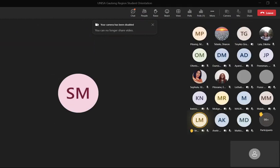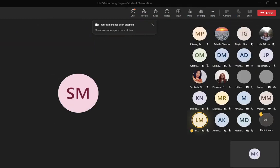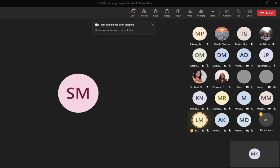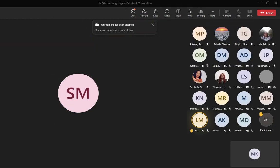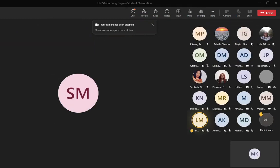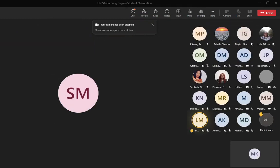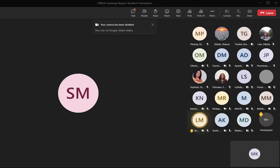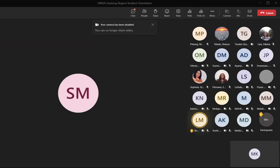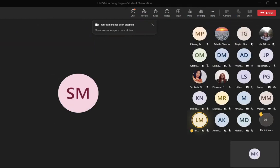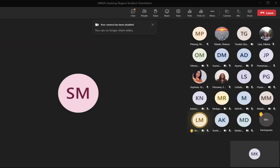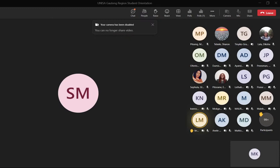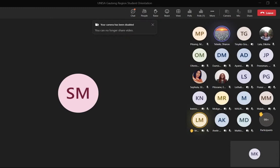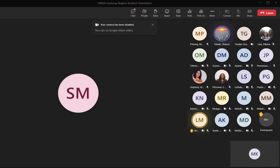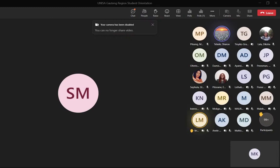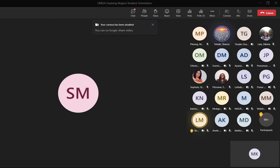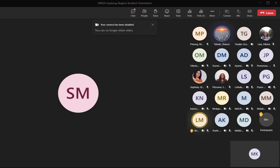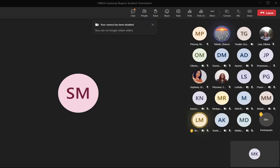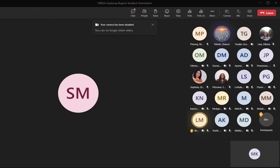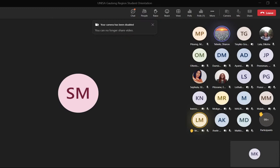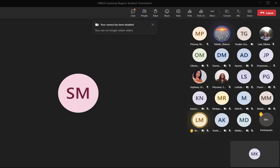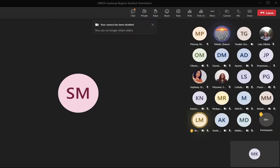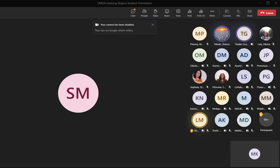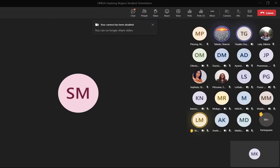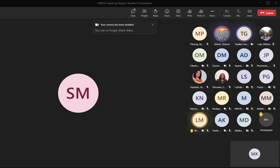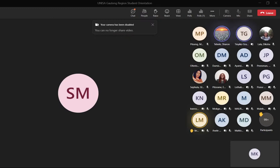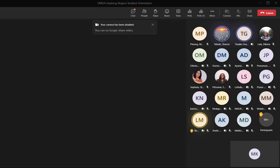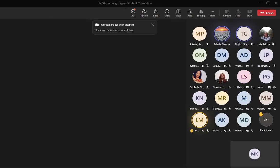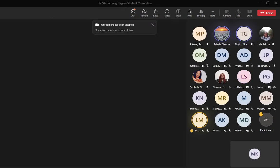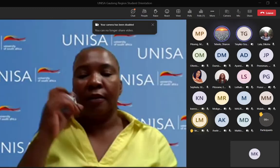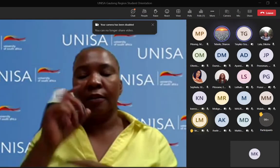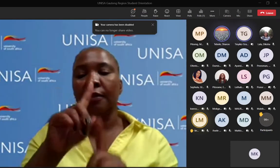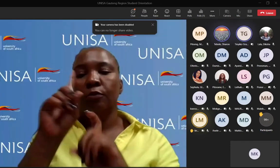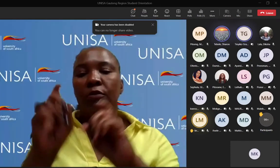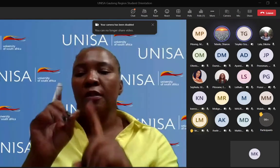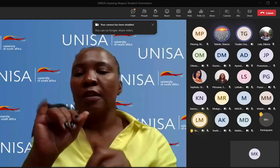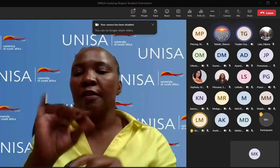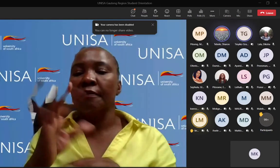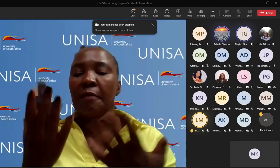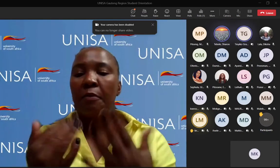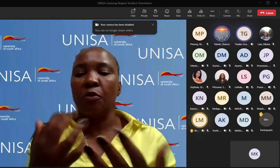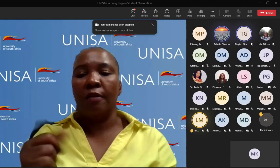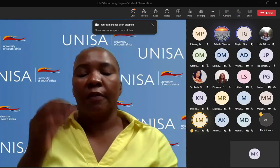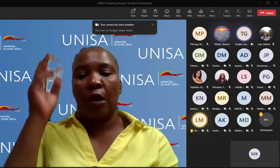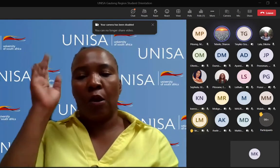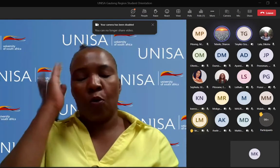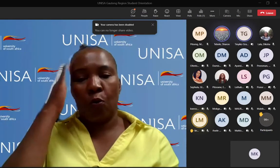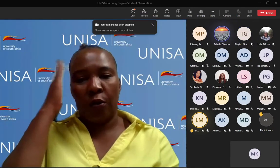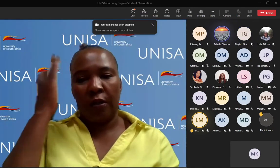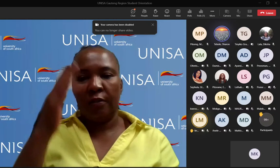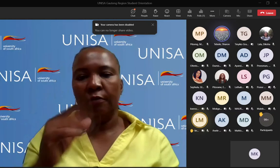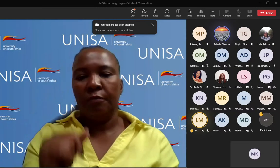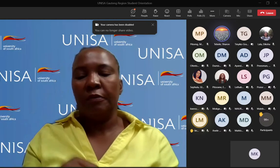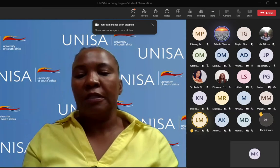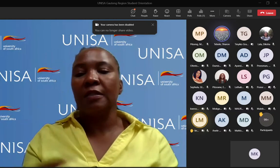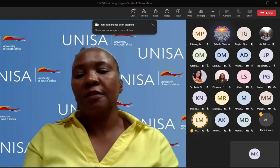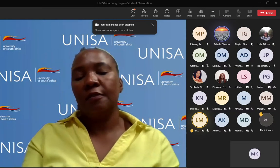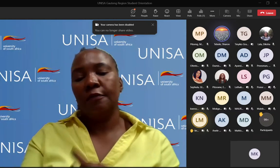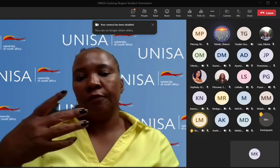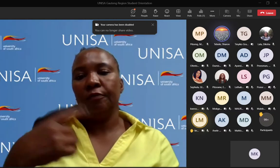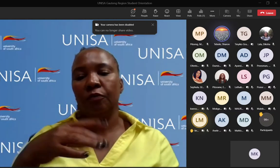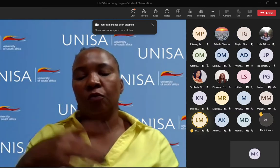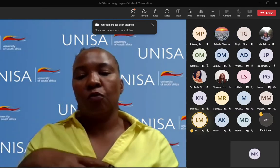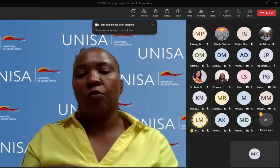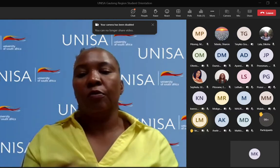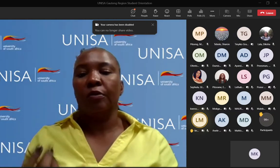or any of our colleagues um you've heard the question if you are you do have the knowledge and request to that please assist us